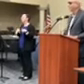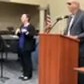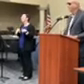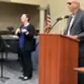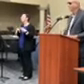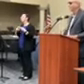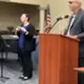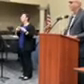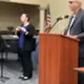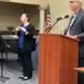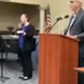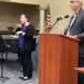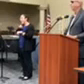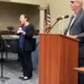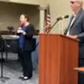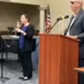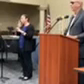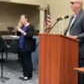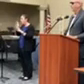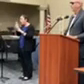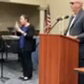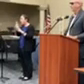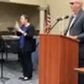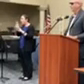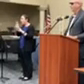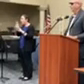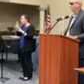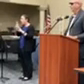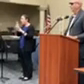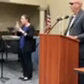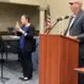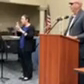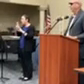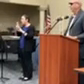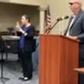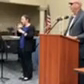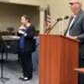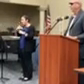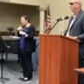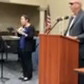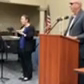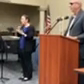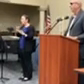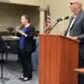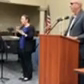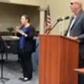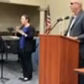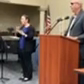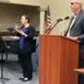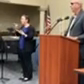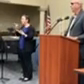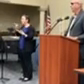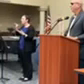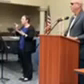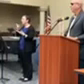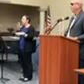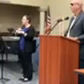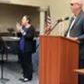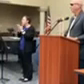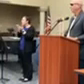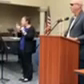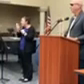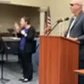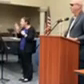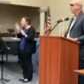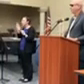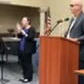a National Honor member, and was on the book club,